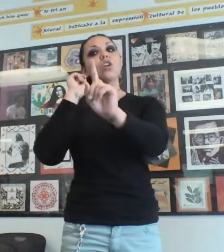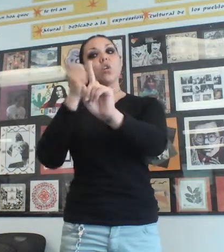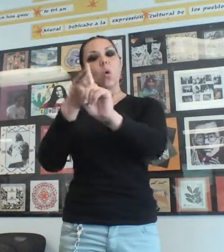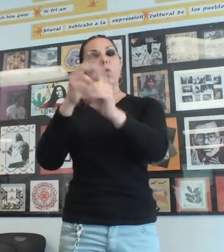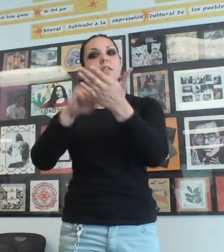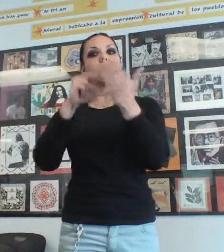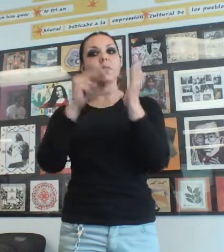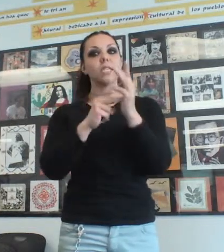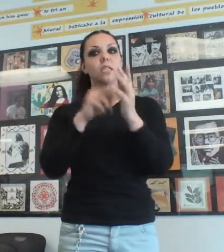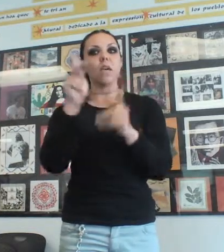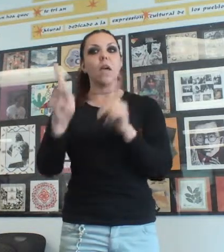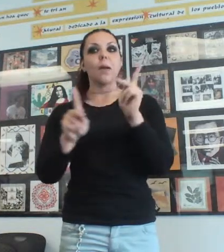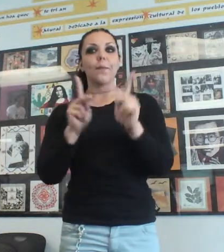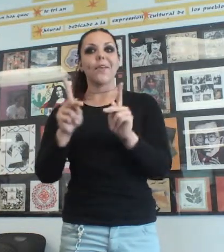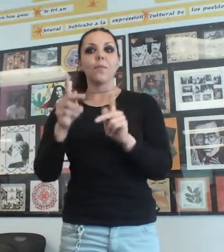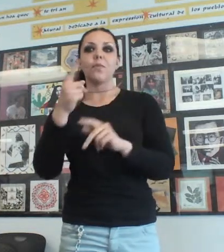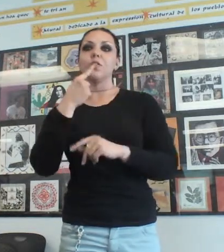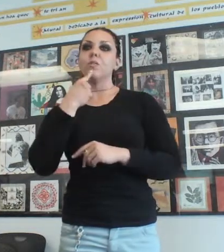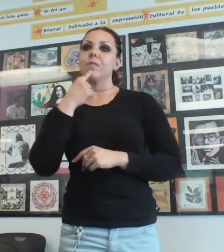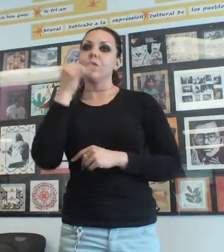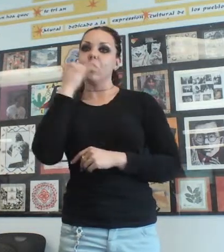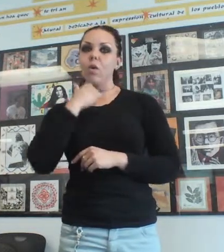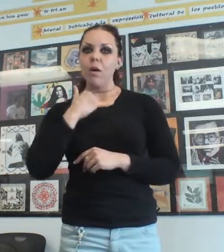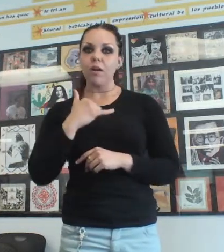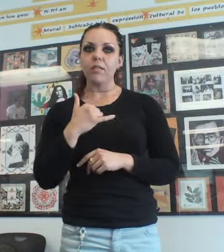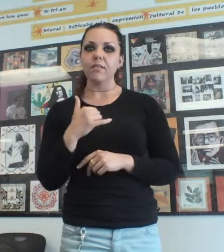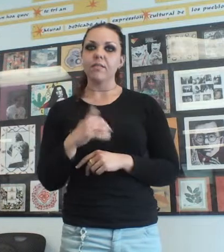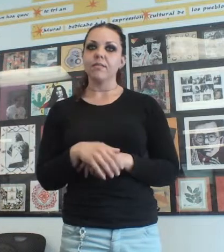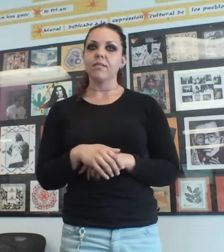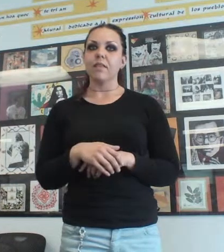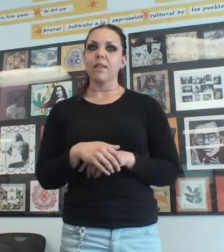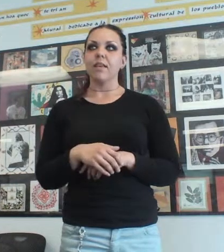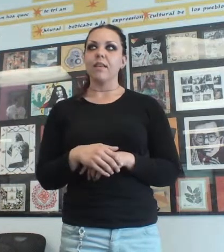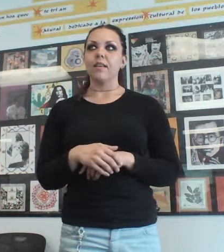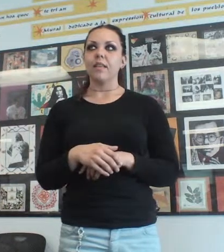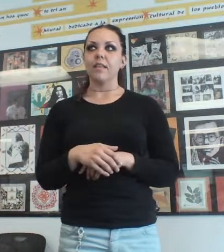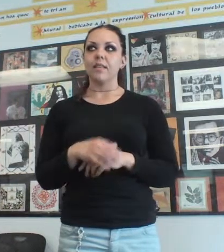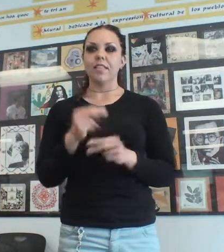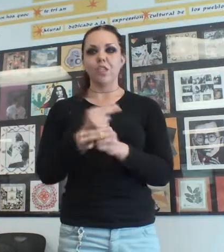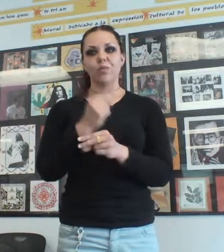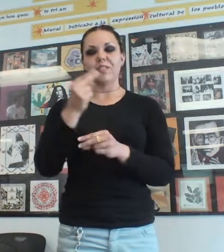misspeak, they have hesitations, they use hedging,